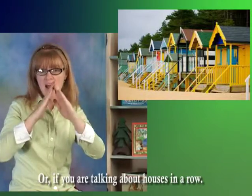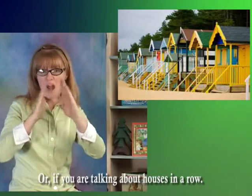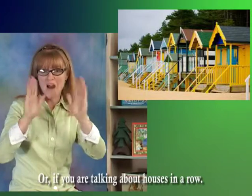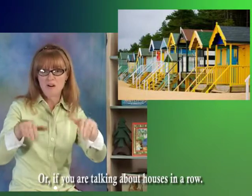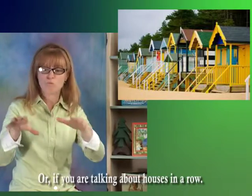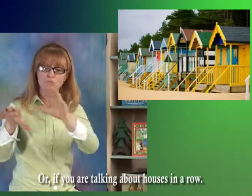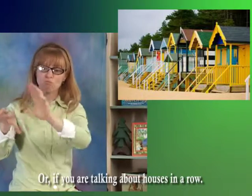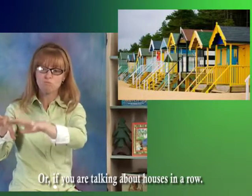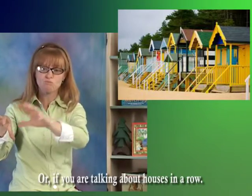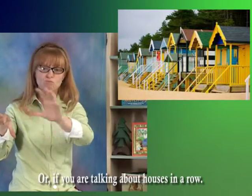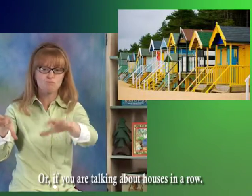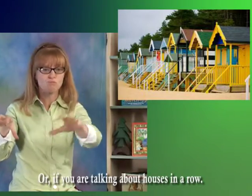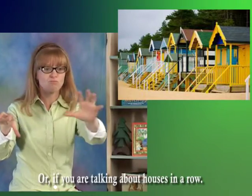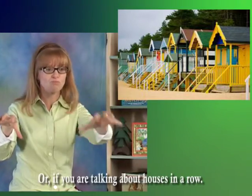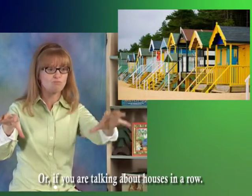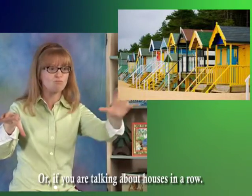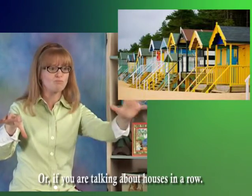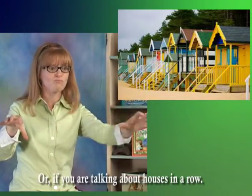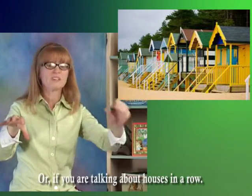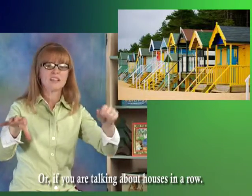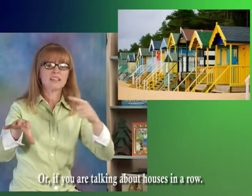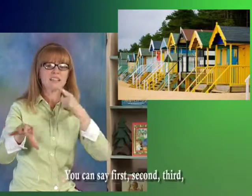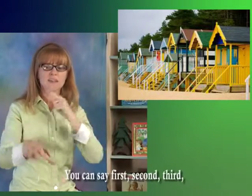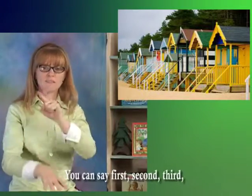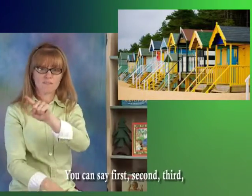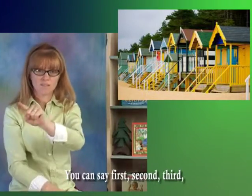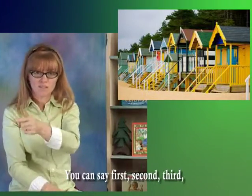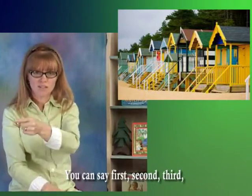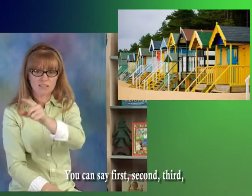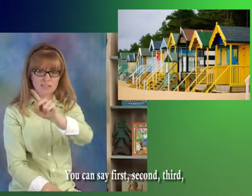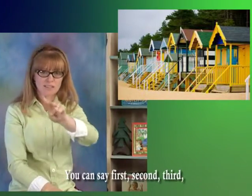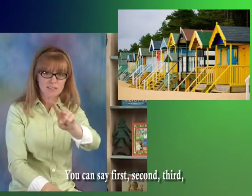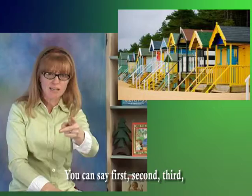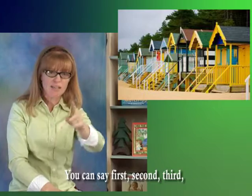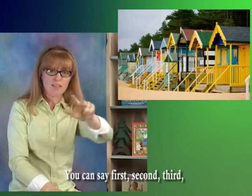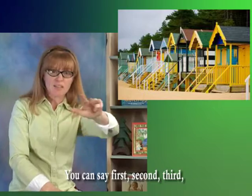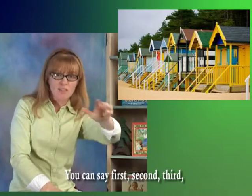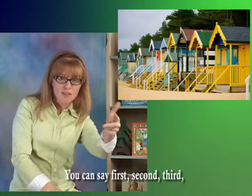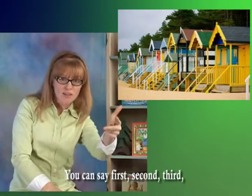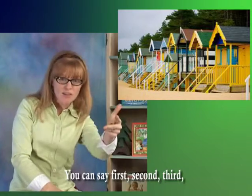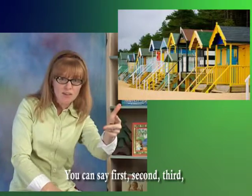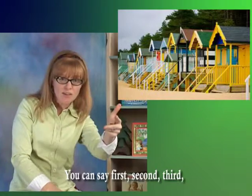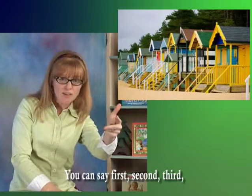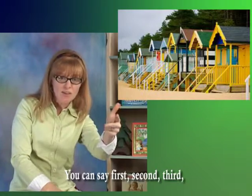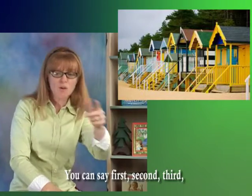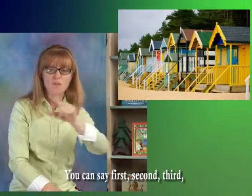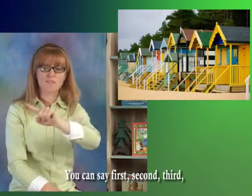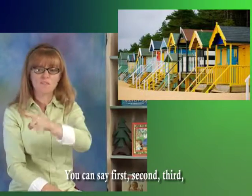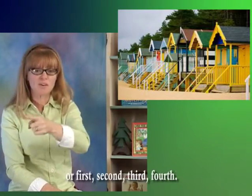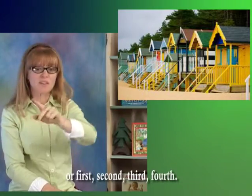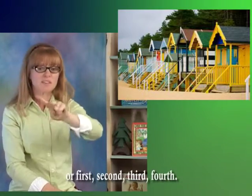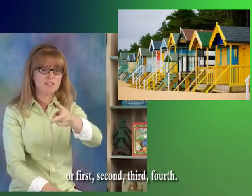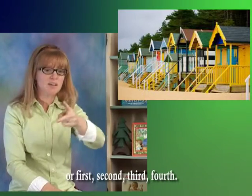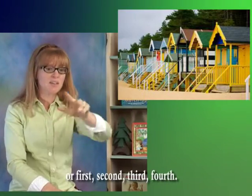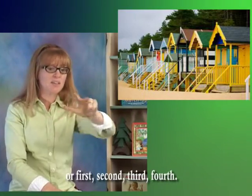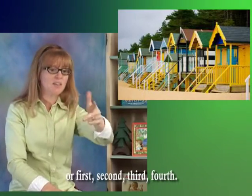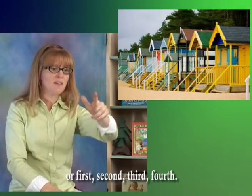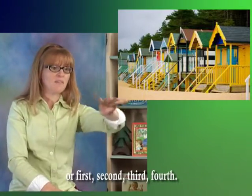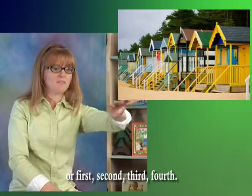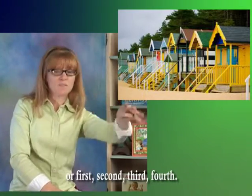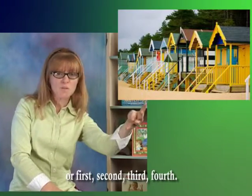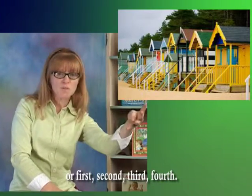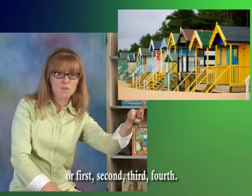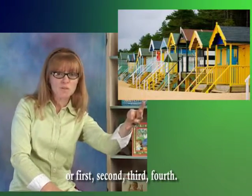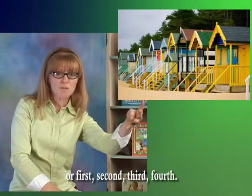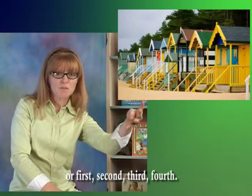Or if you're talking about houses in a row, you can say first, second, third, or first,